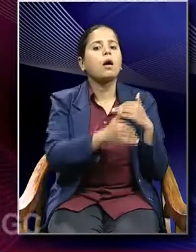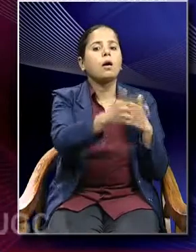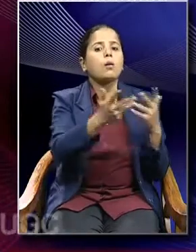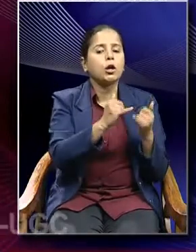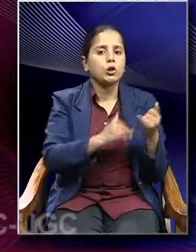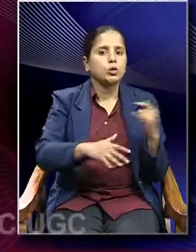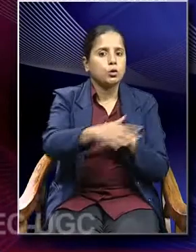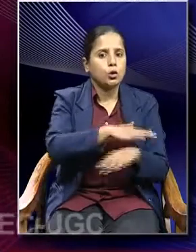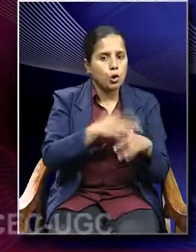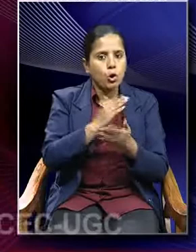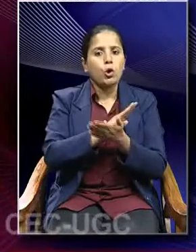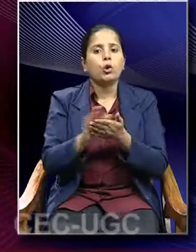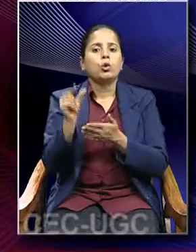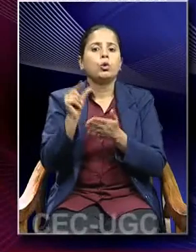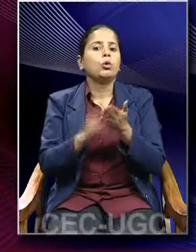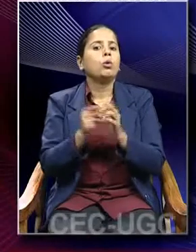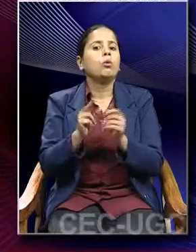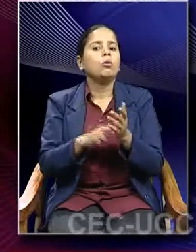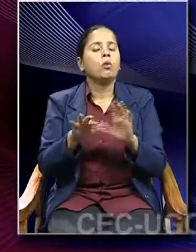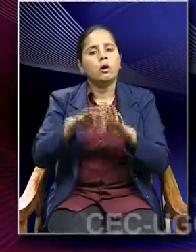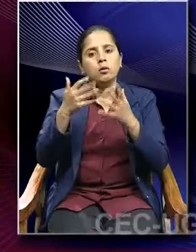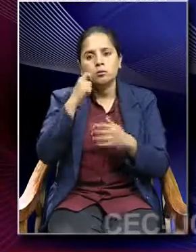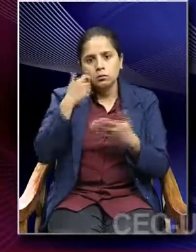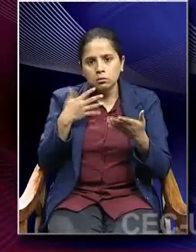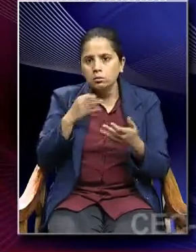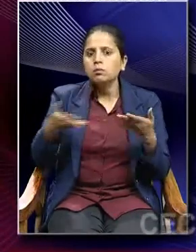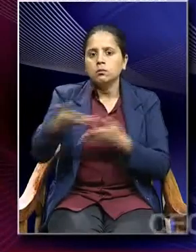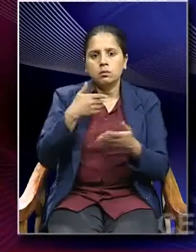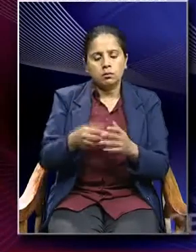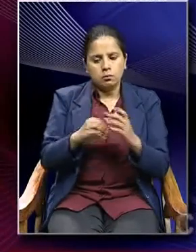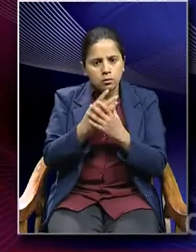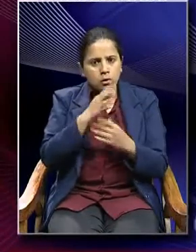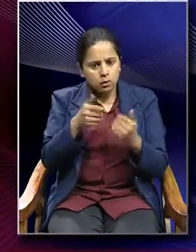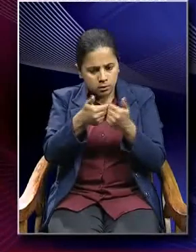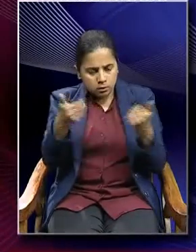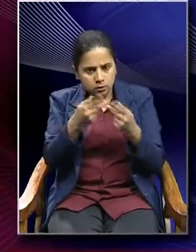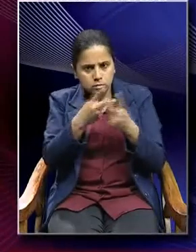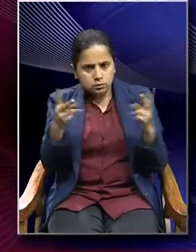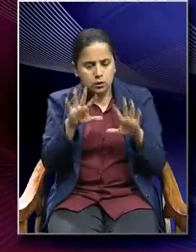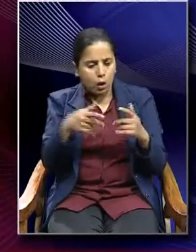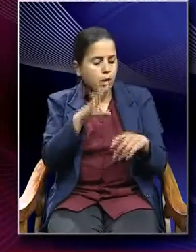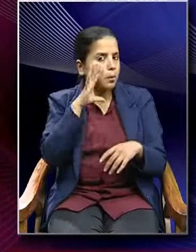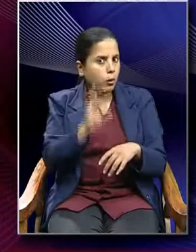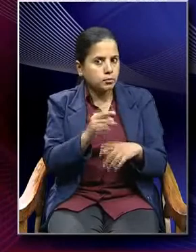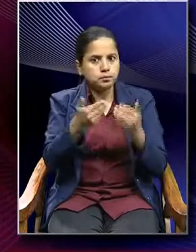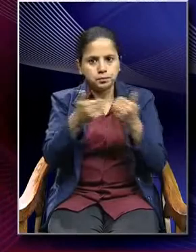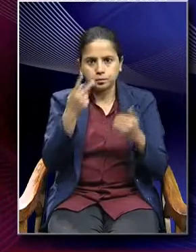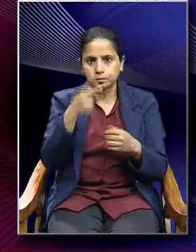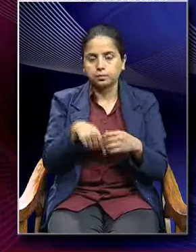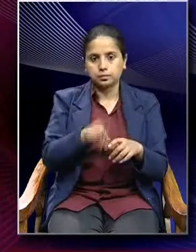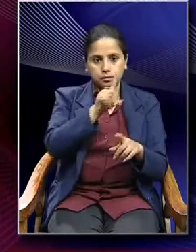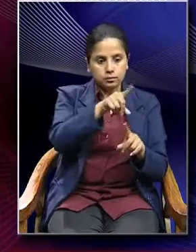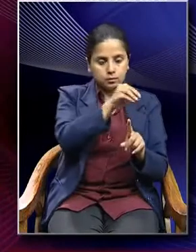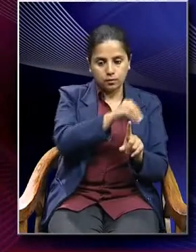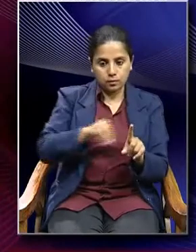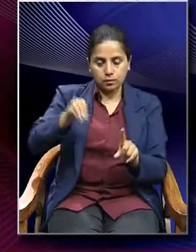social or the human world. So evolution means differentiation and integration. So as you're moving from one to the